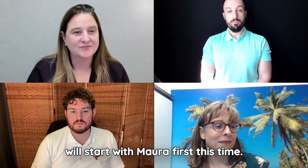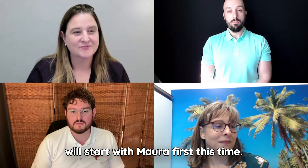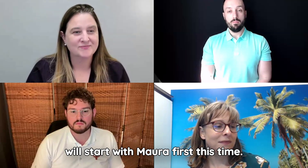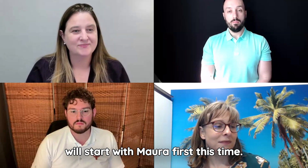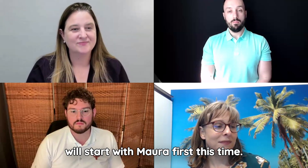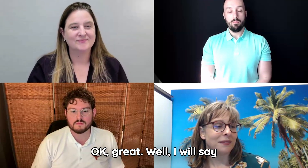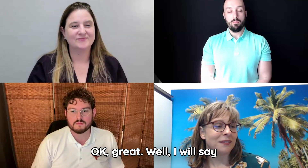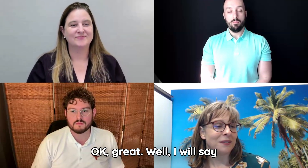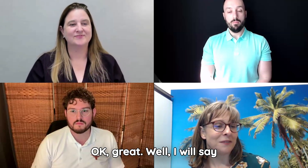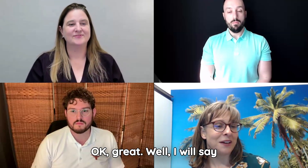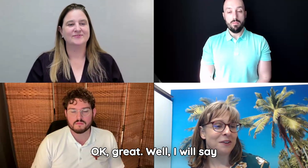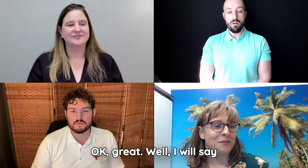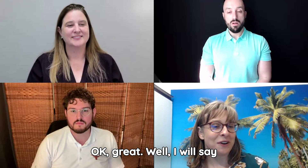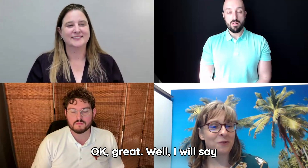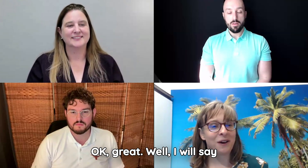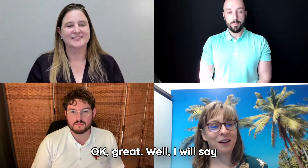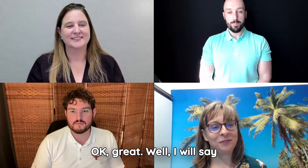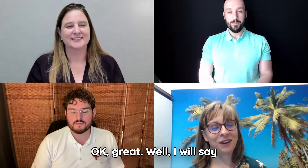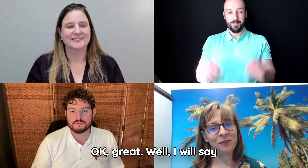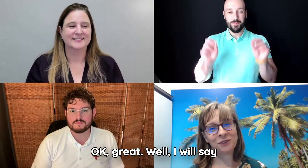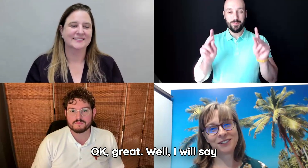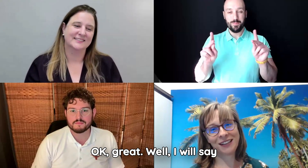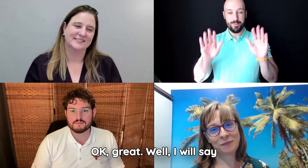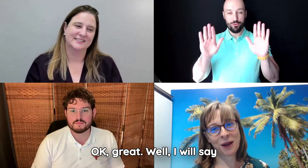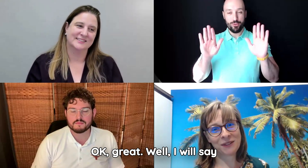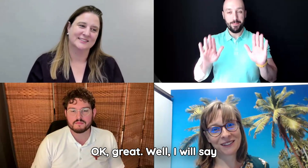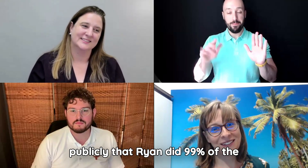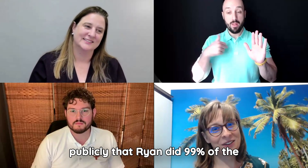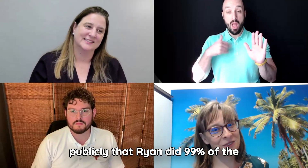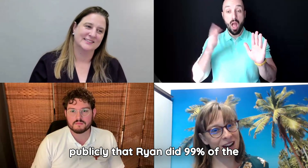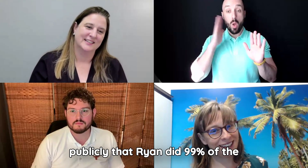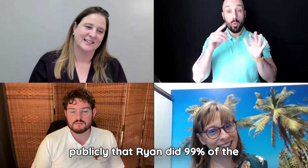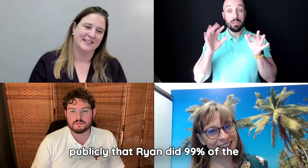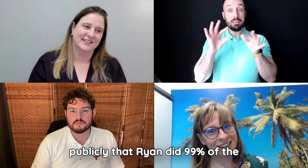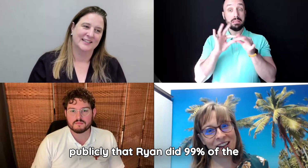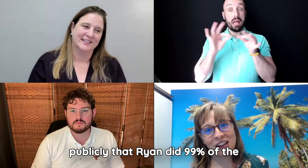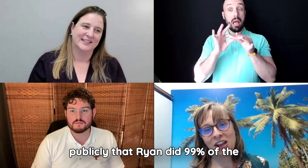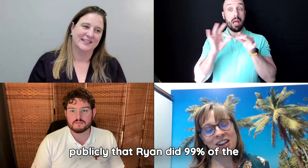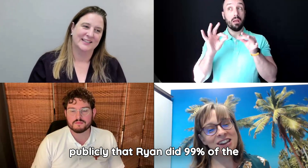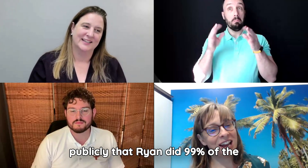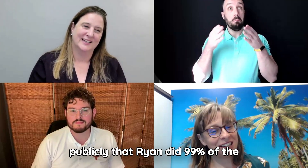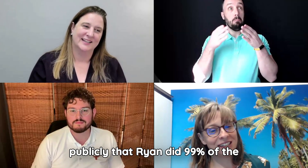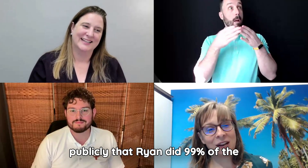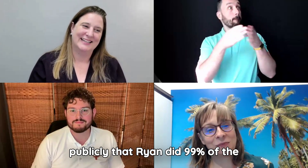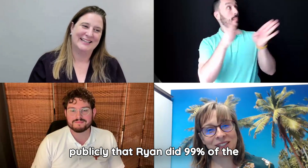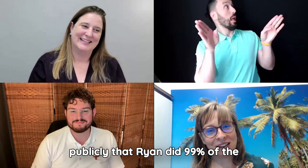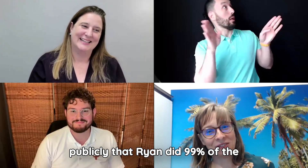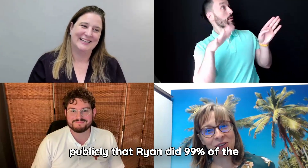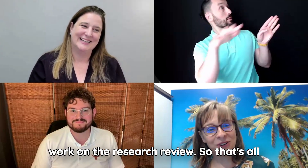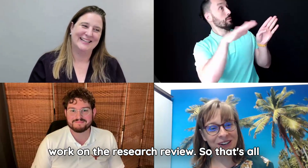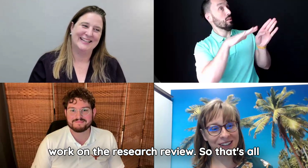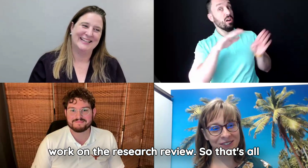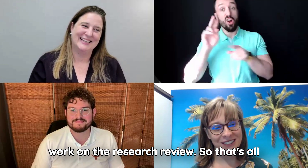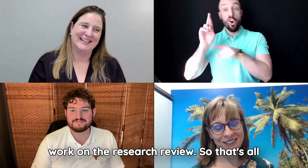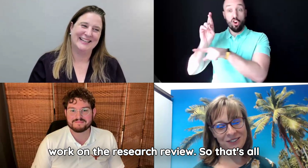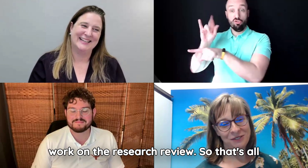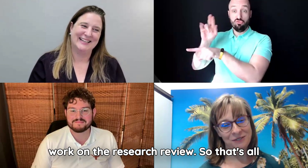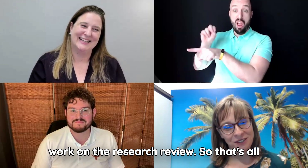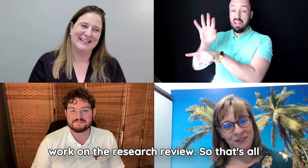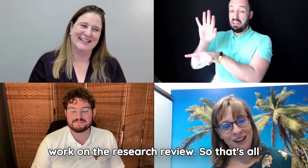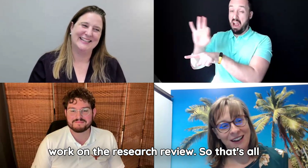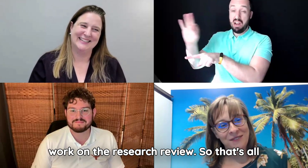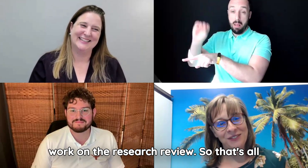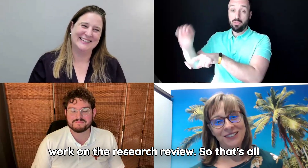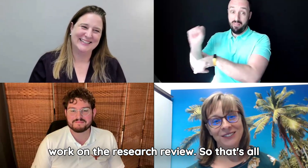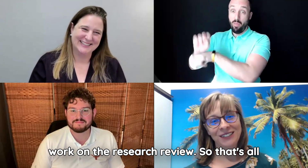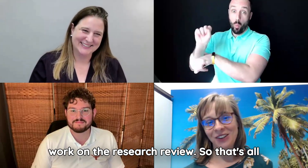this time. Okay, great. Well, I will say publicly that Ryan did 99% of the work on the research